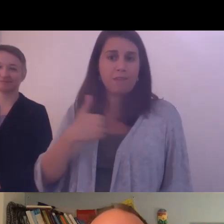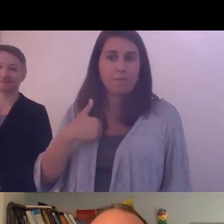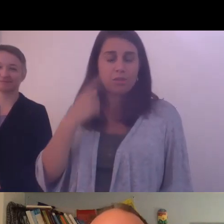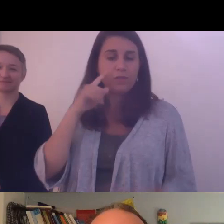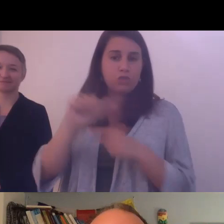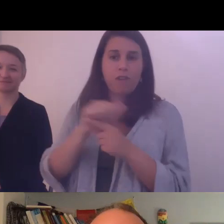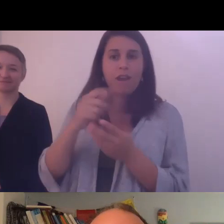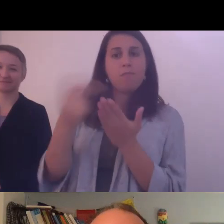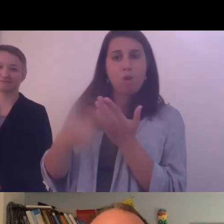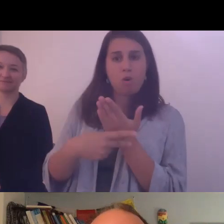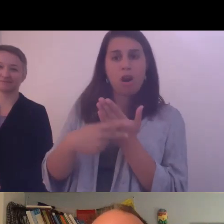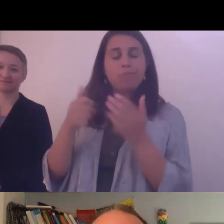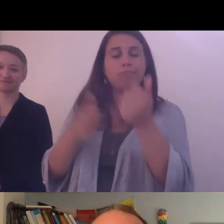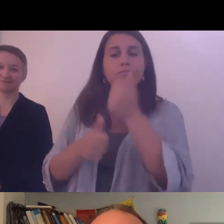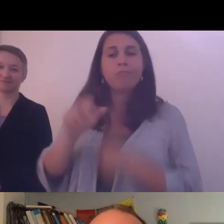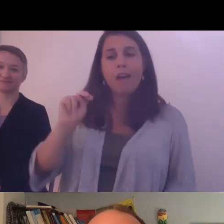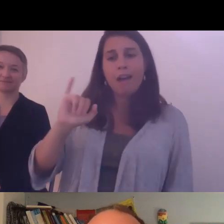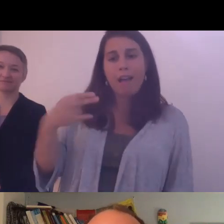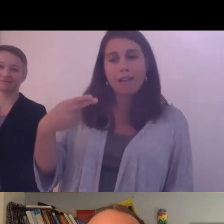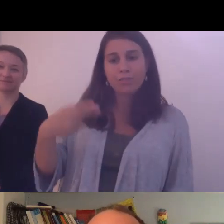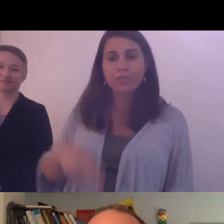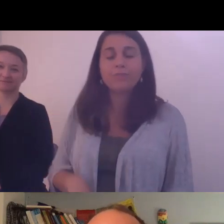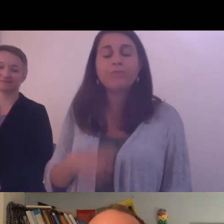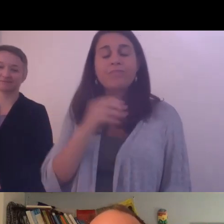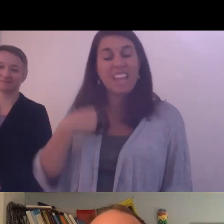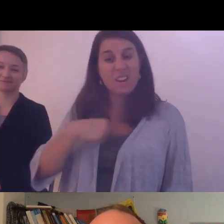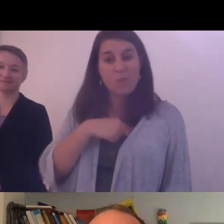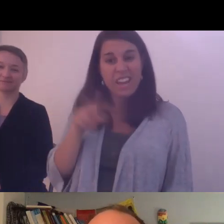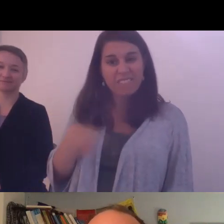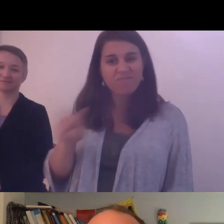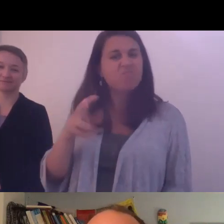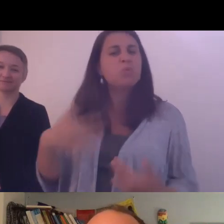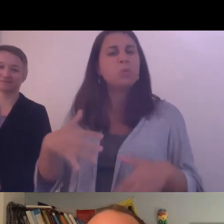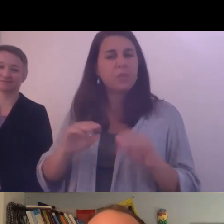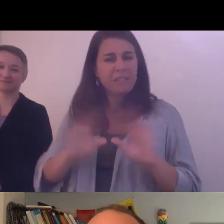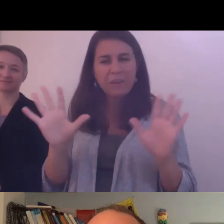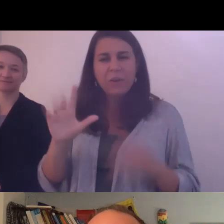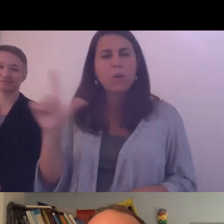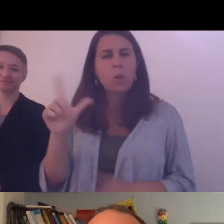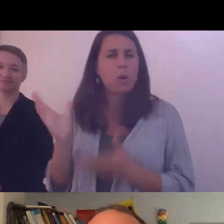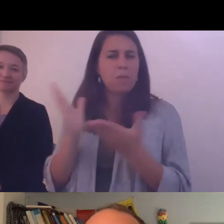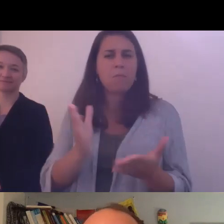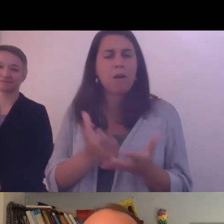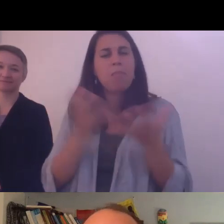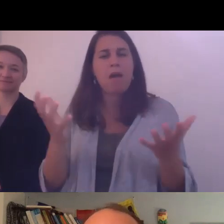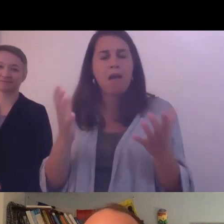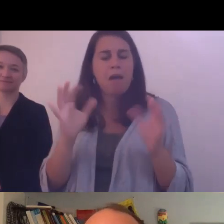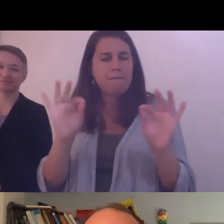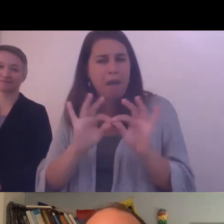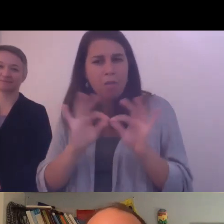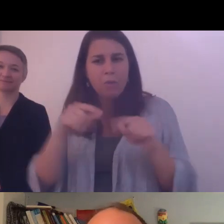that we had for NIH. And quickly, it was clear the value that Lorne brought to the team. First of all, he